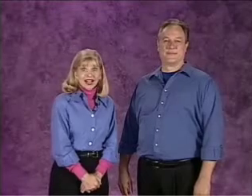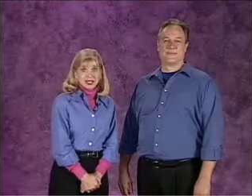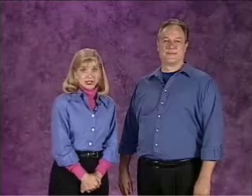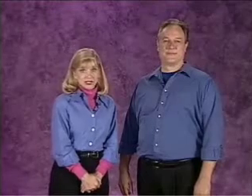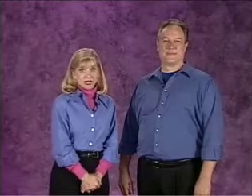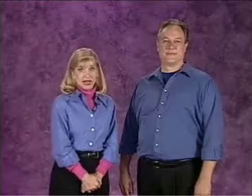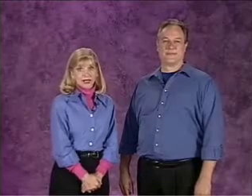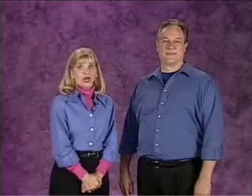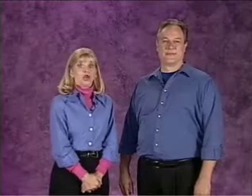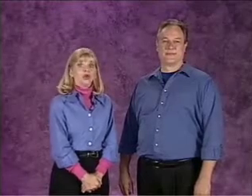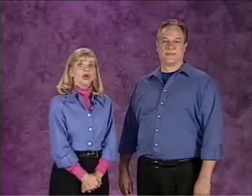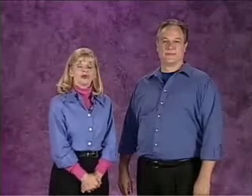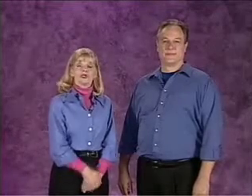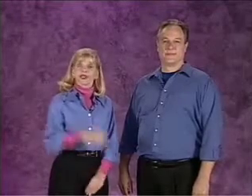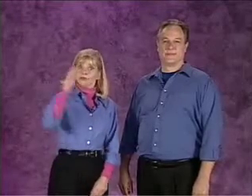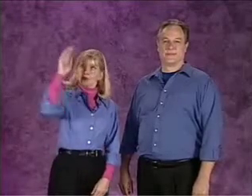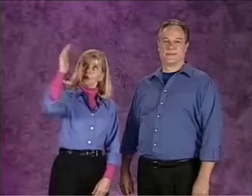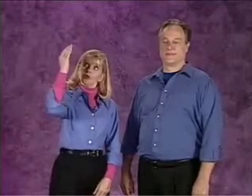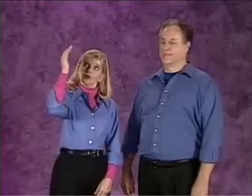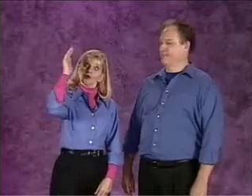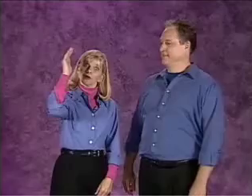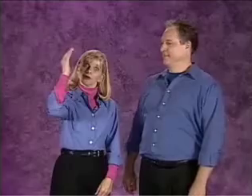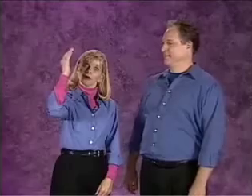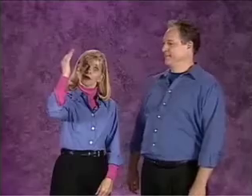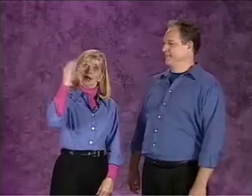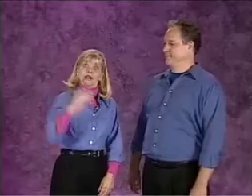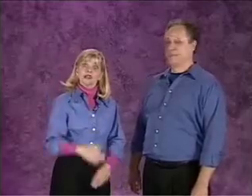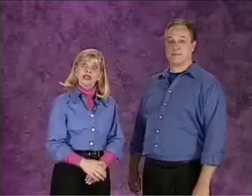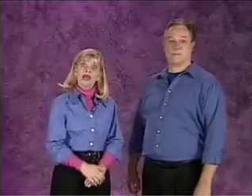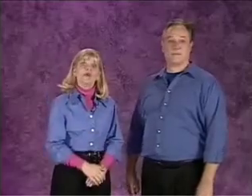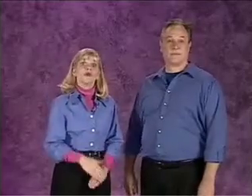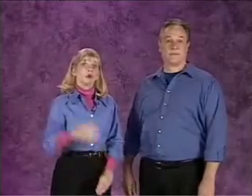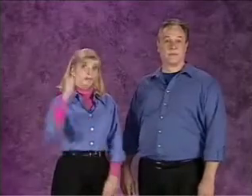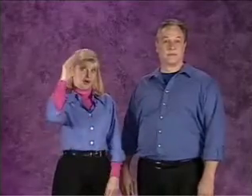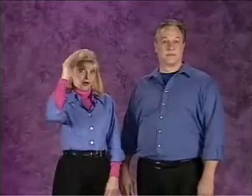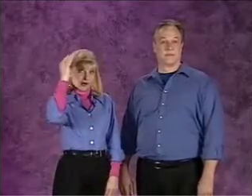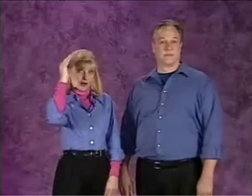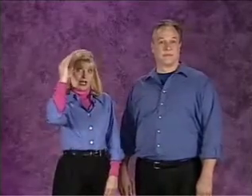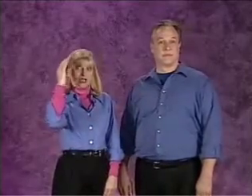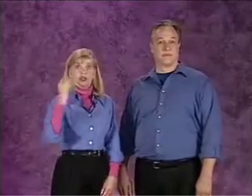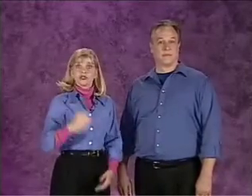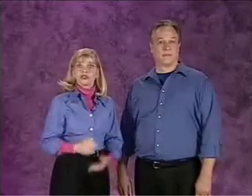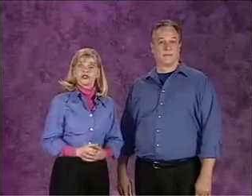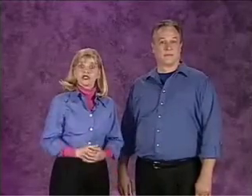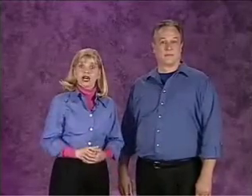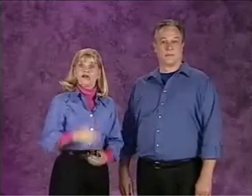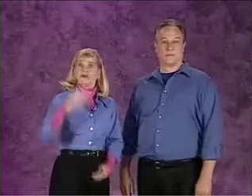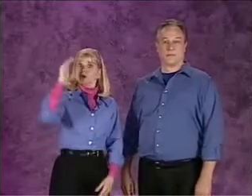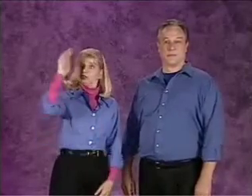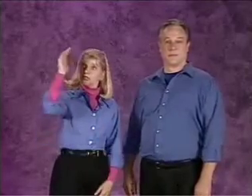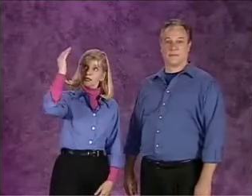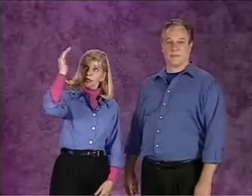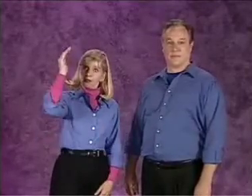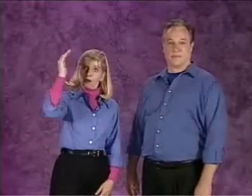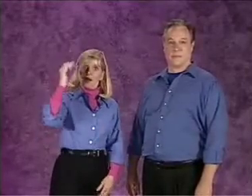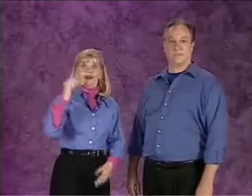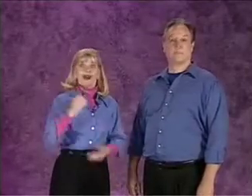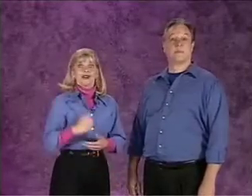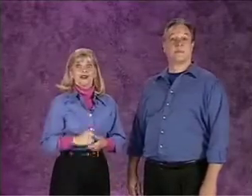Back in Lesson 9, you learned the sign for mirror. The sign for mirror is also the sign for seem, and